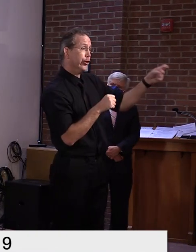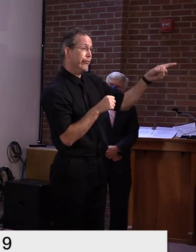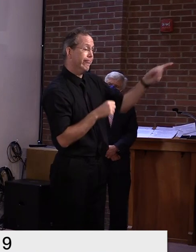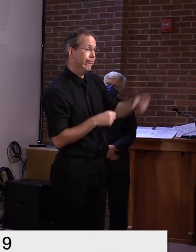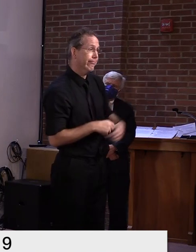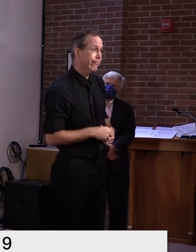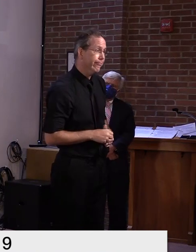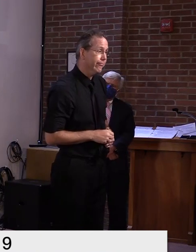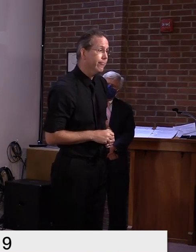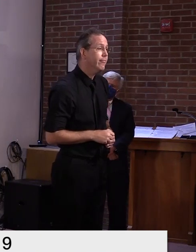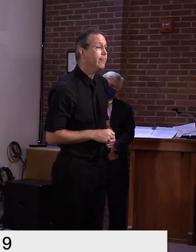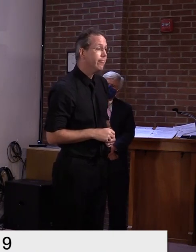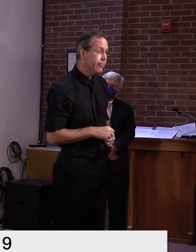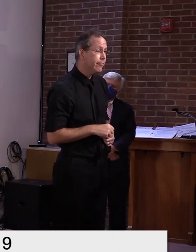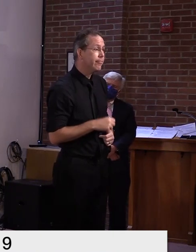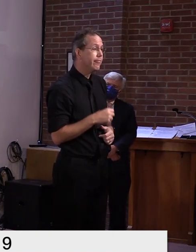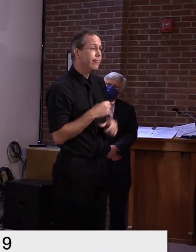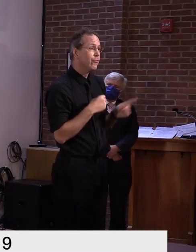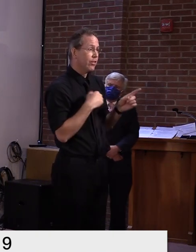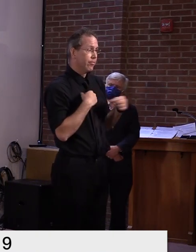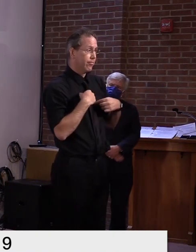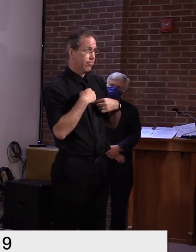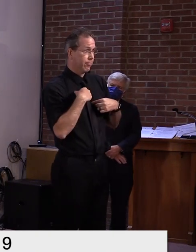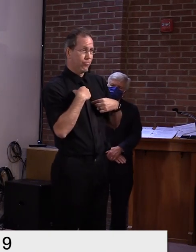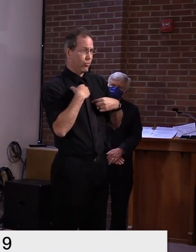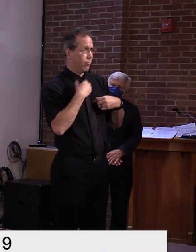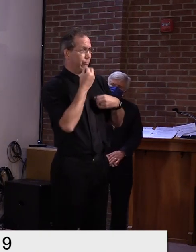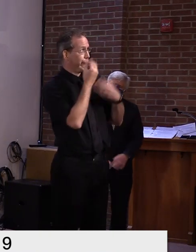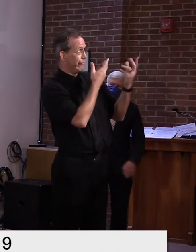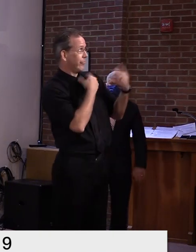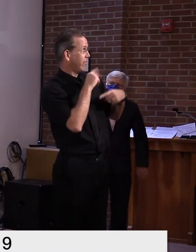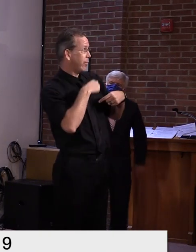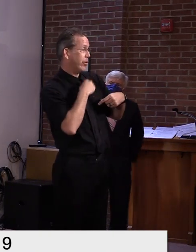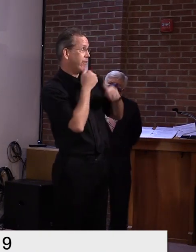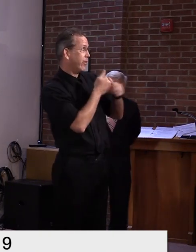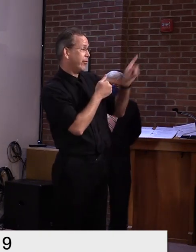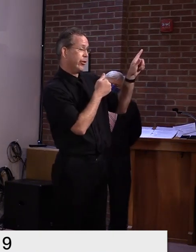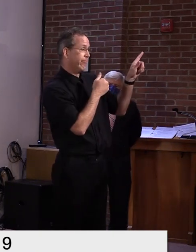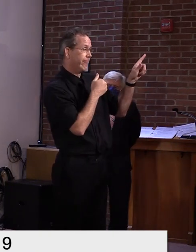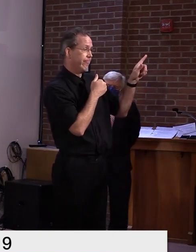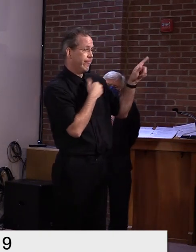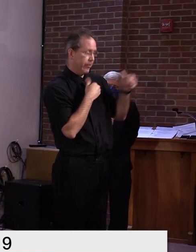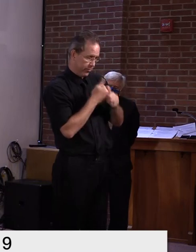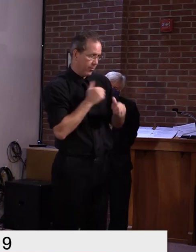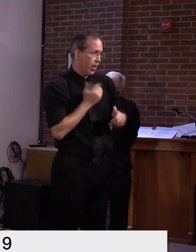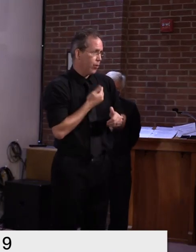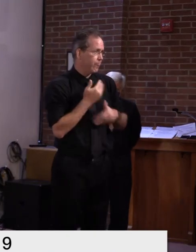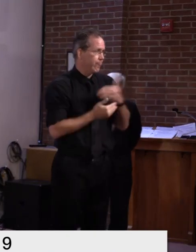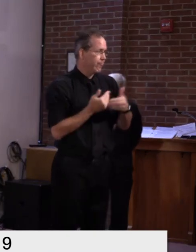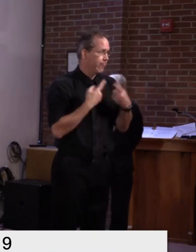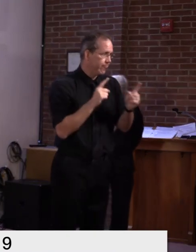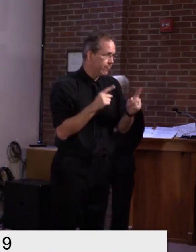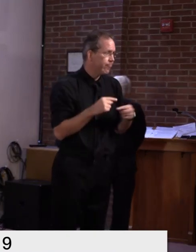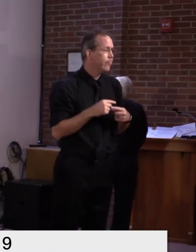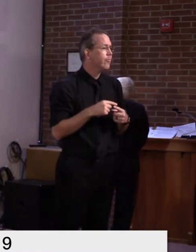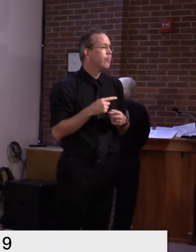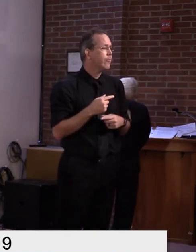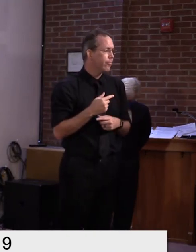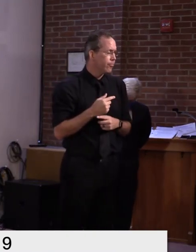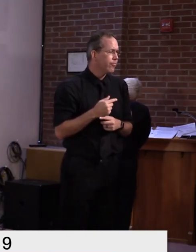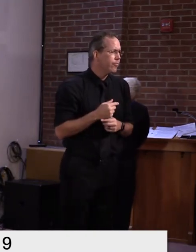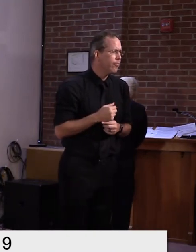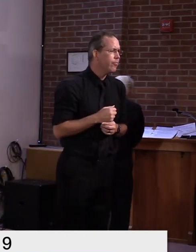great credit to Rich Schneider, former president of North University, who led a group of restarting our colleges and